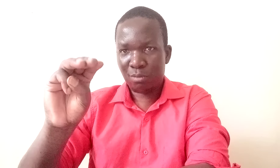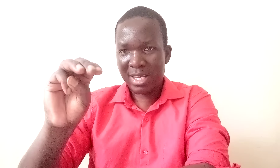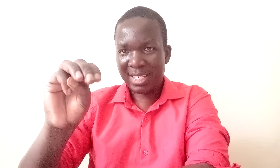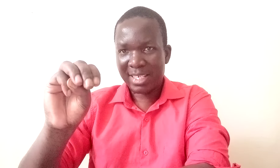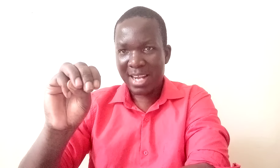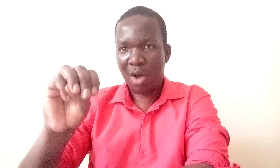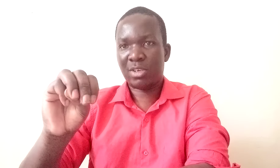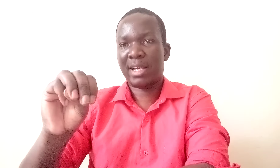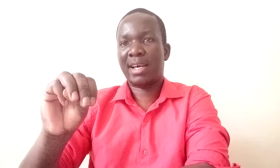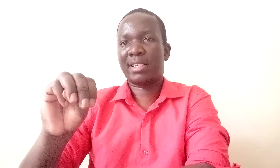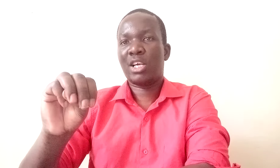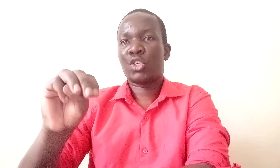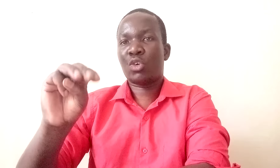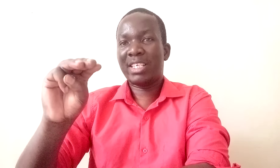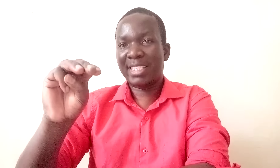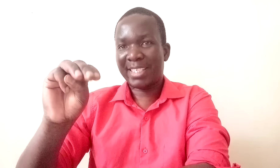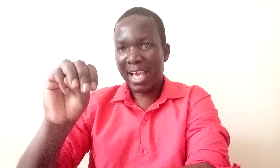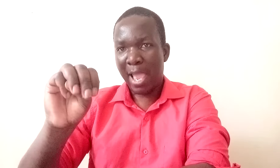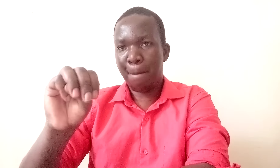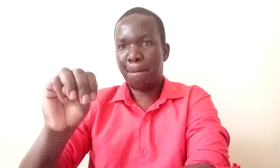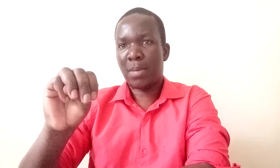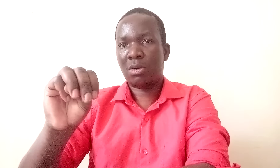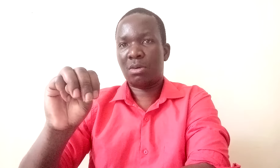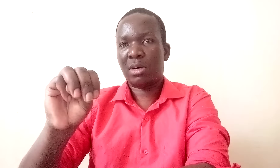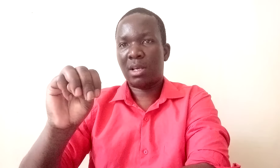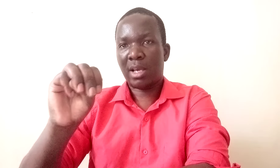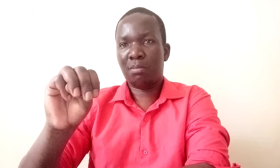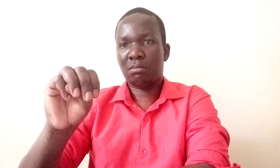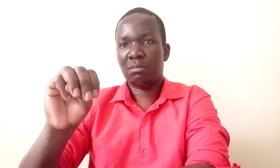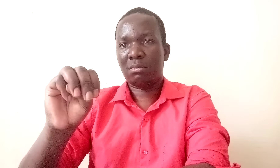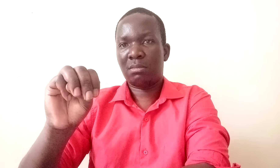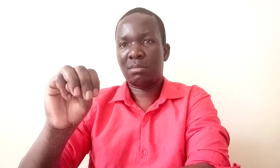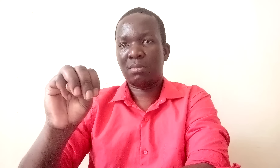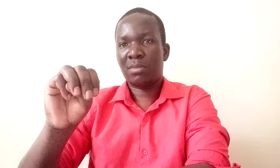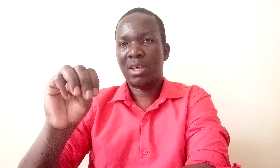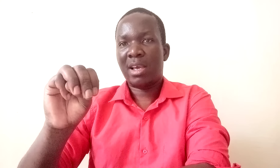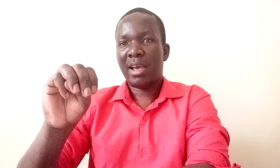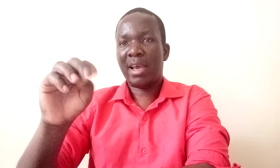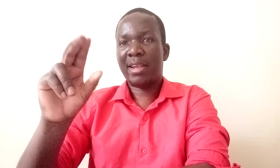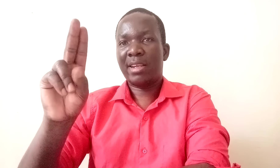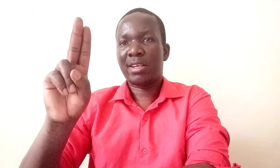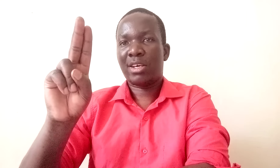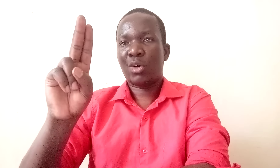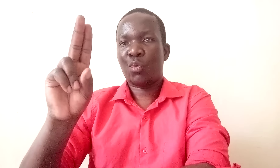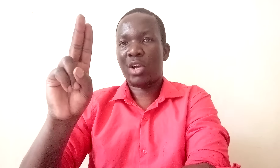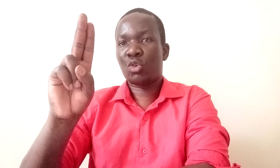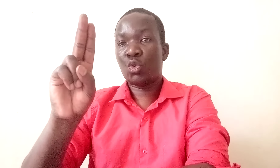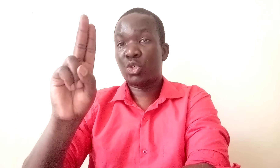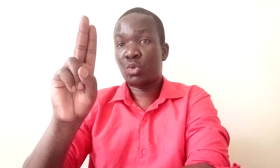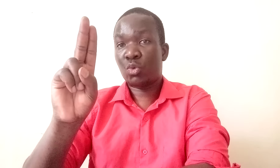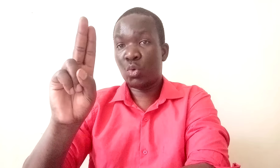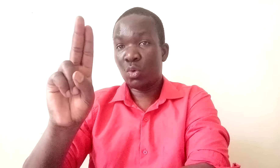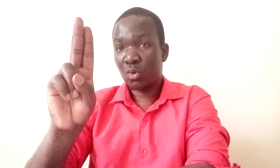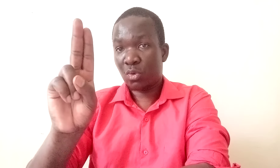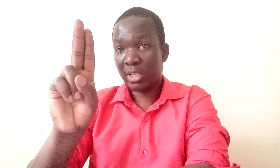bring it down like that. So this is M. M. N, we are going to use 2. This